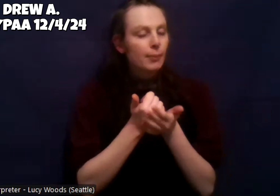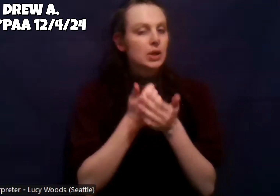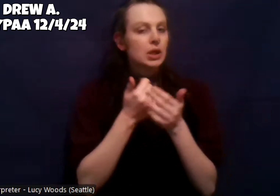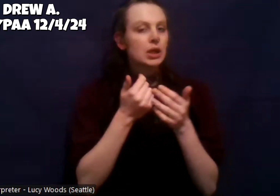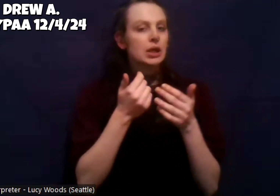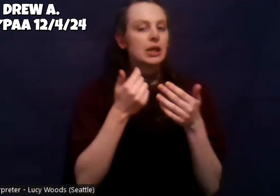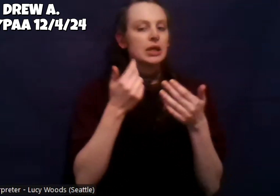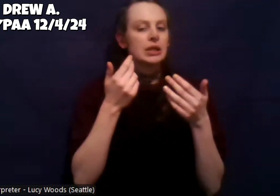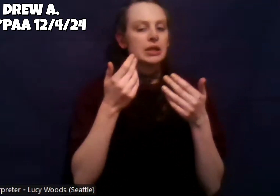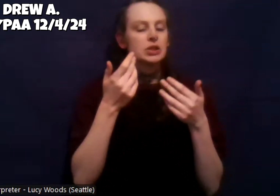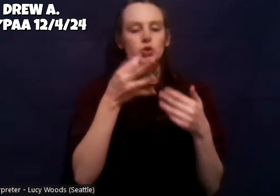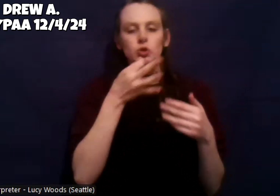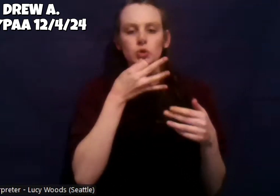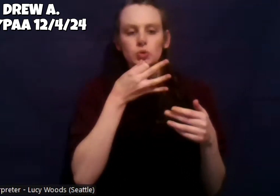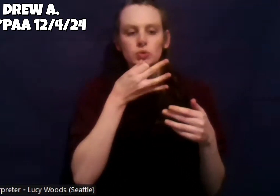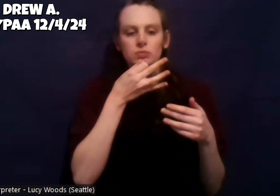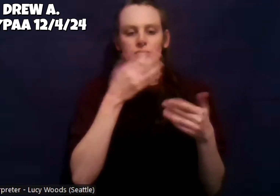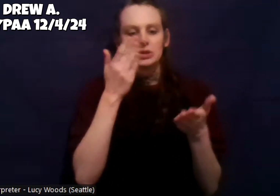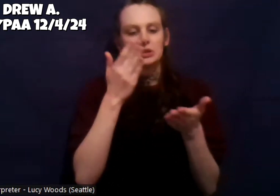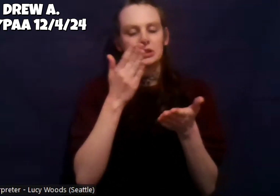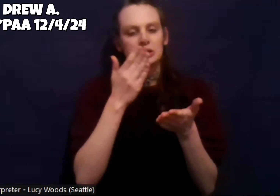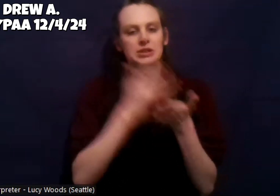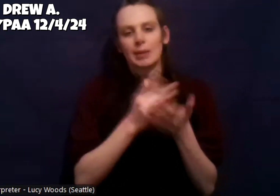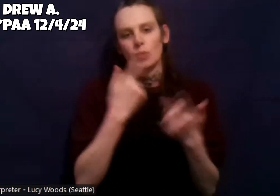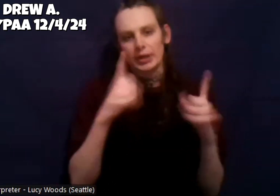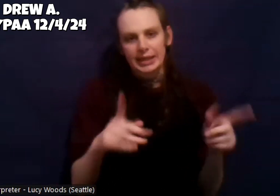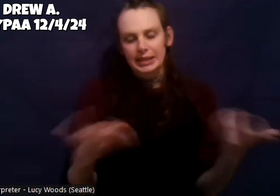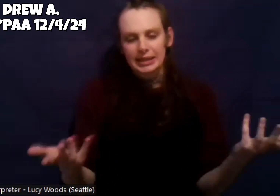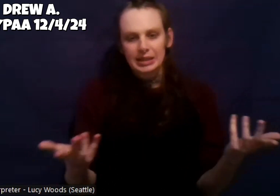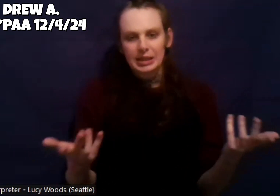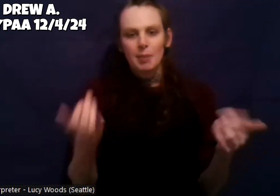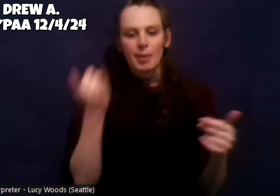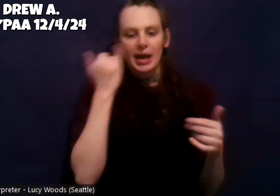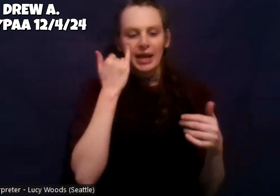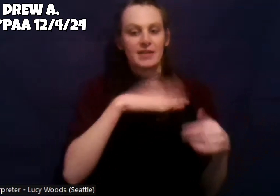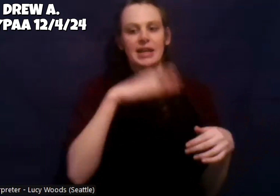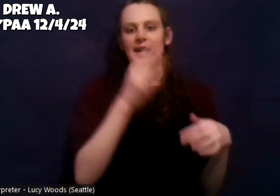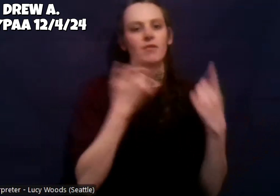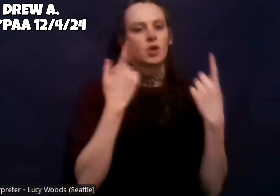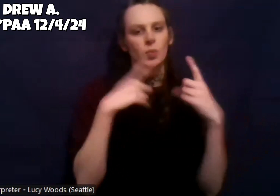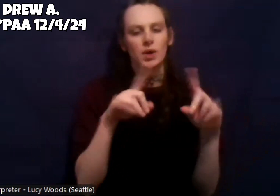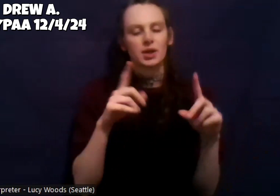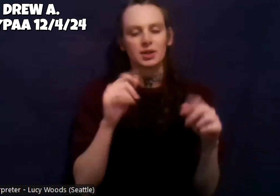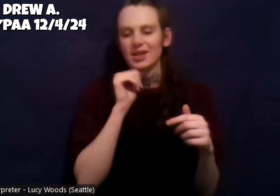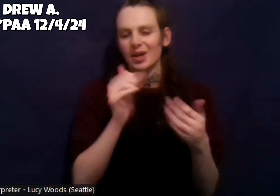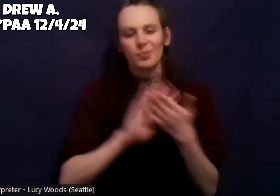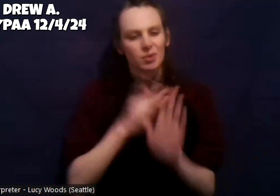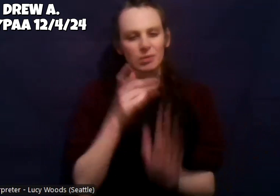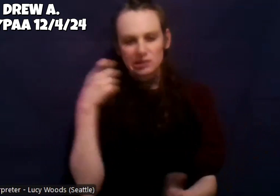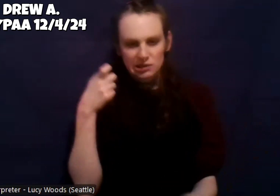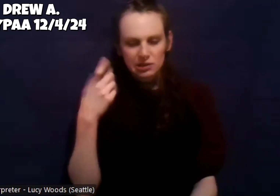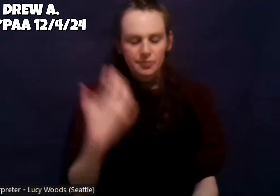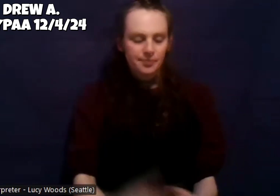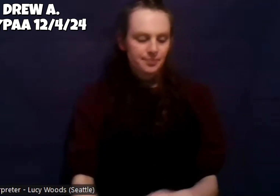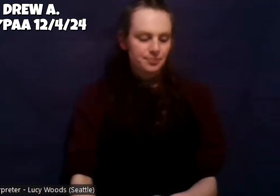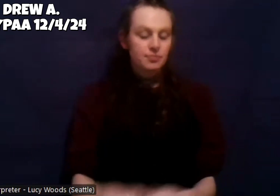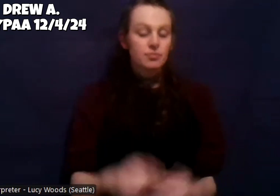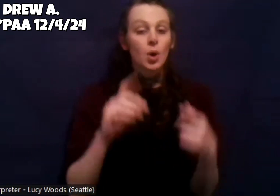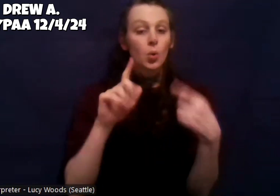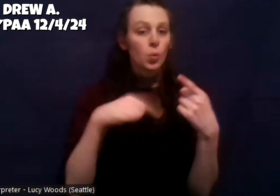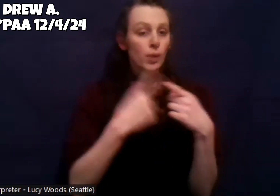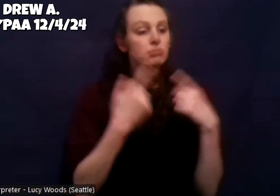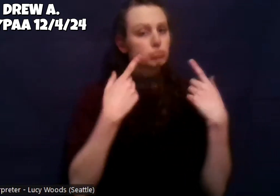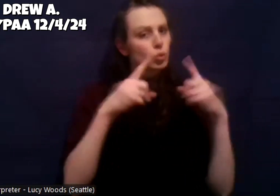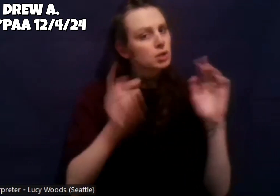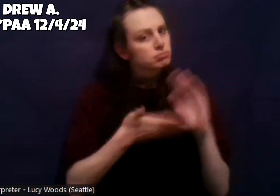stop working, but we wouldn't become addicted to them if they didn't at some point work. Um, so I had fun while it did work,